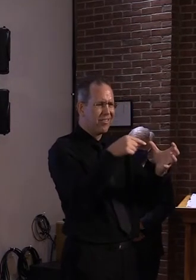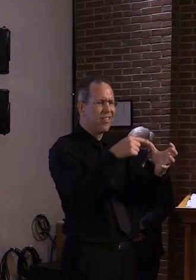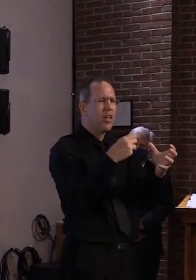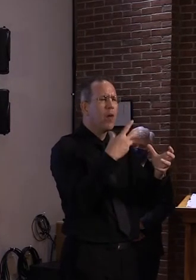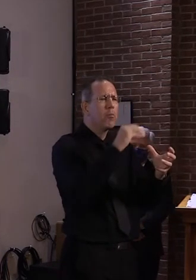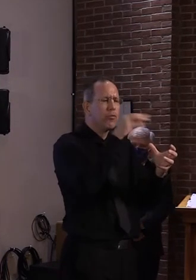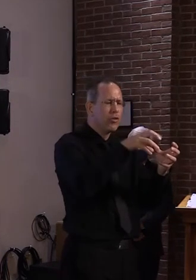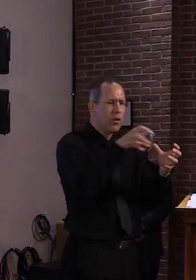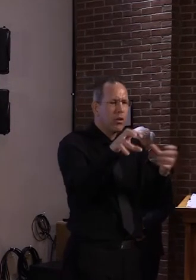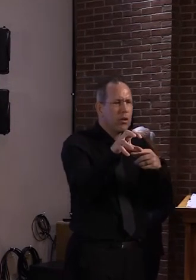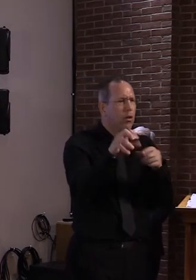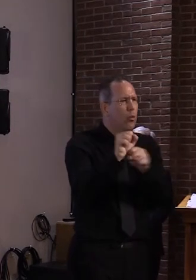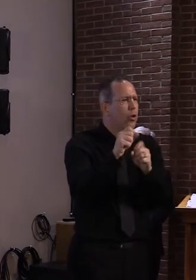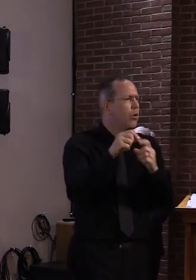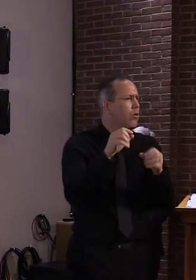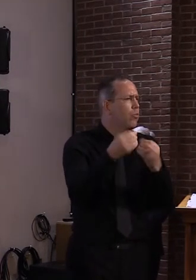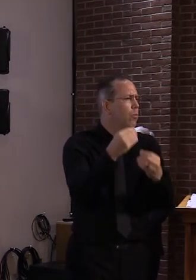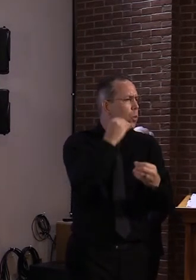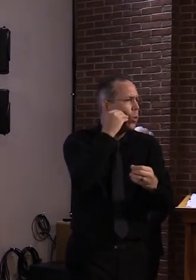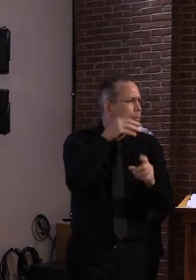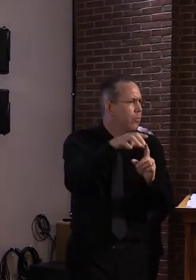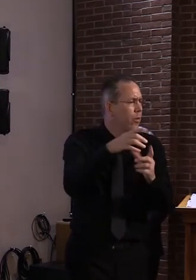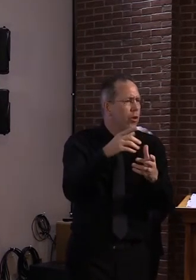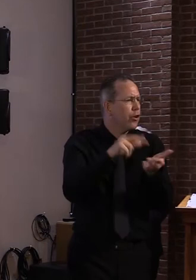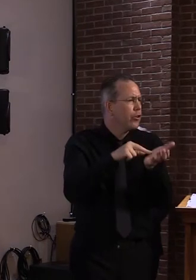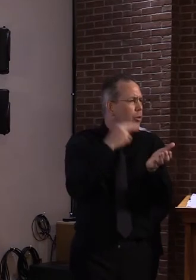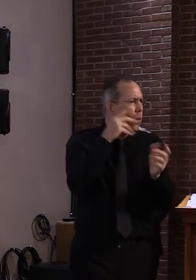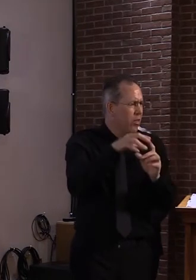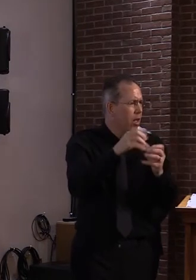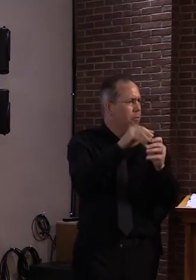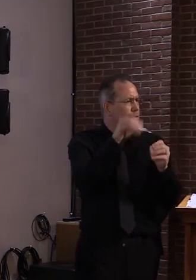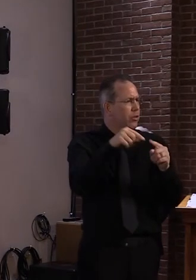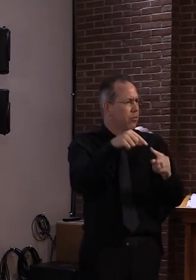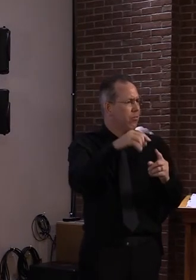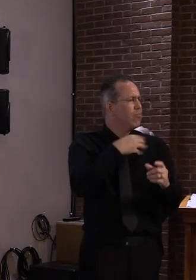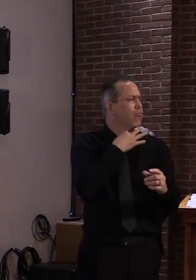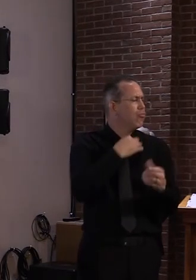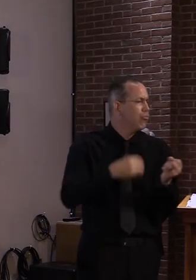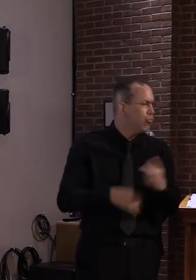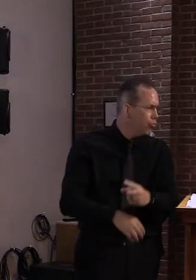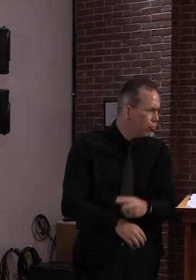nursing homes that had the biggest outbreaks, there's probably